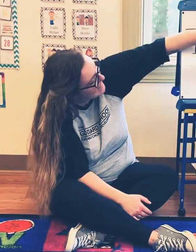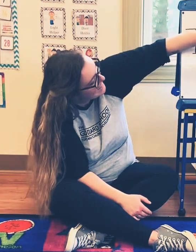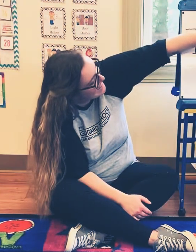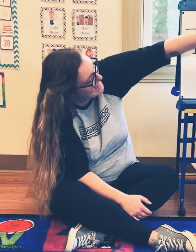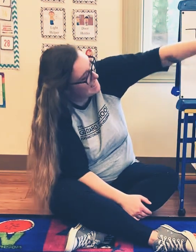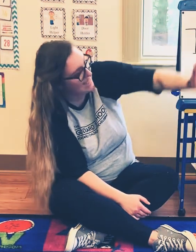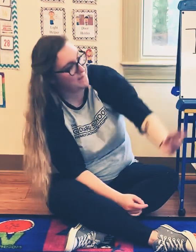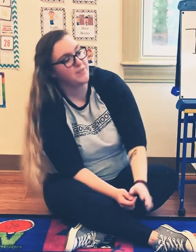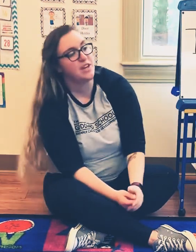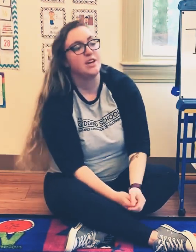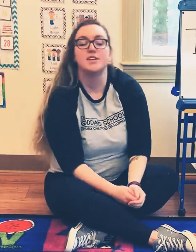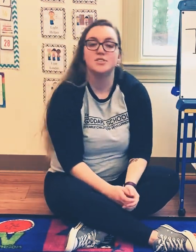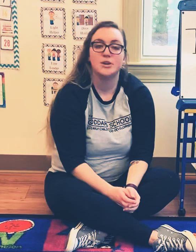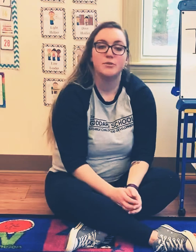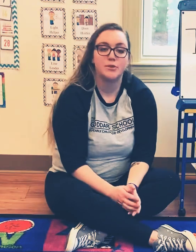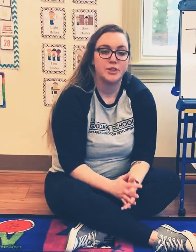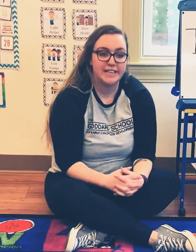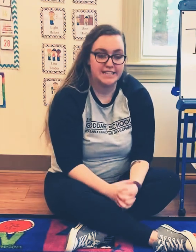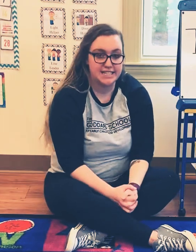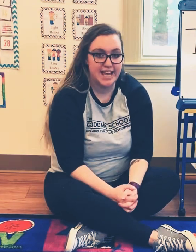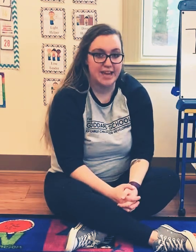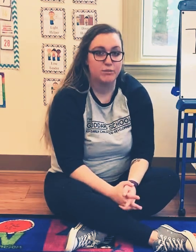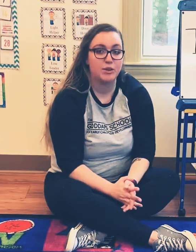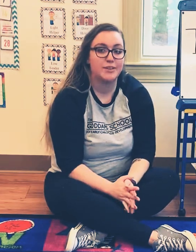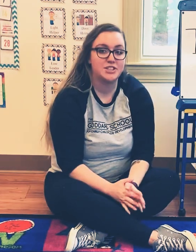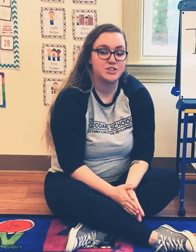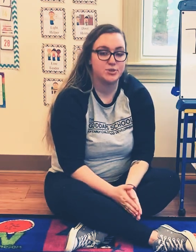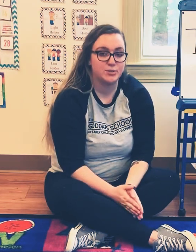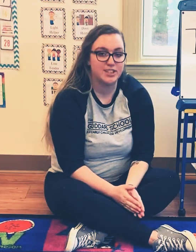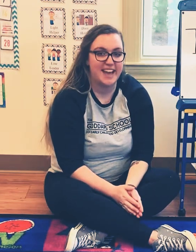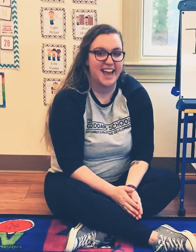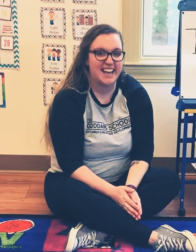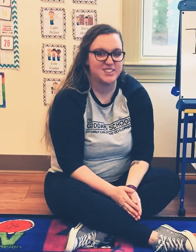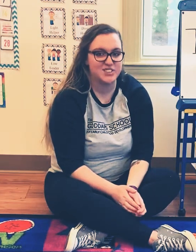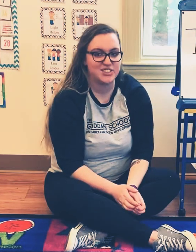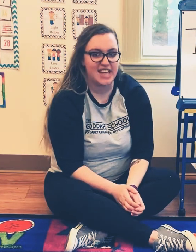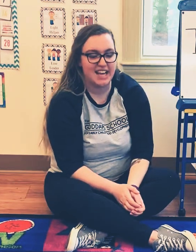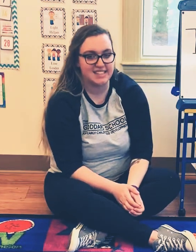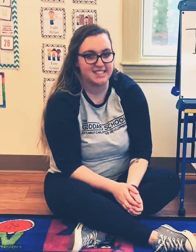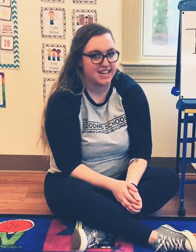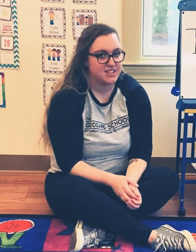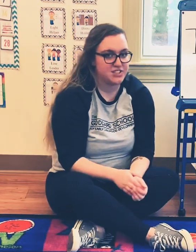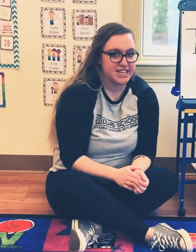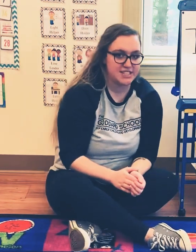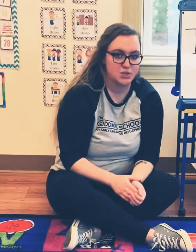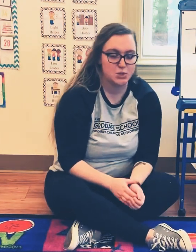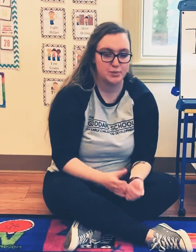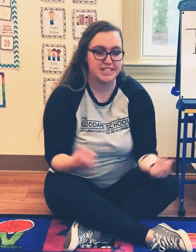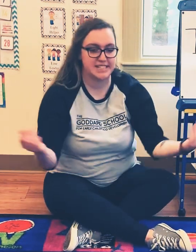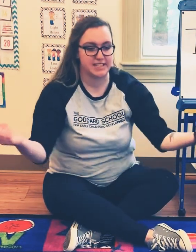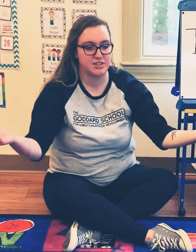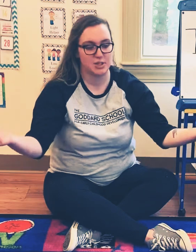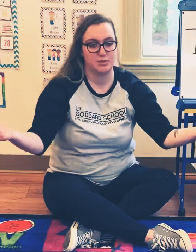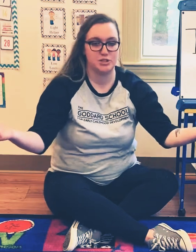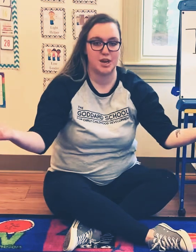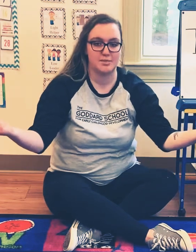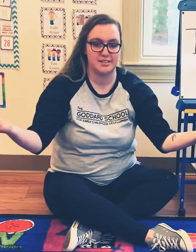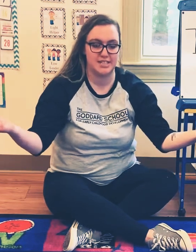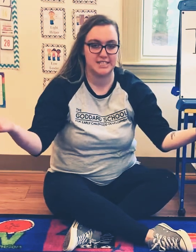E. So for E today, we're going to do the word exercise. And exercise is super easy. You're just gonna put your arms out to the